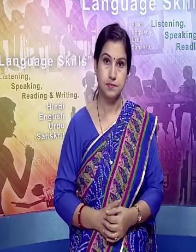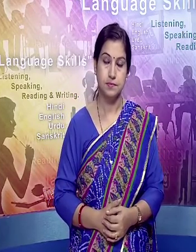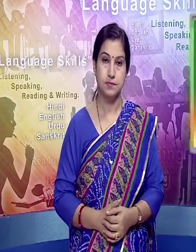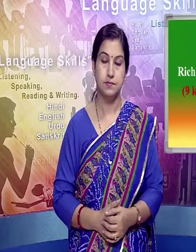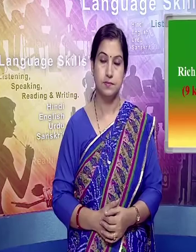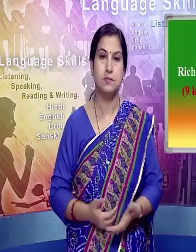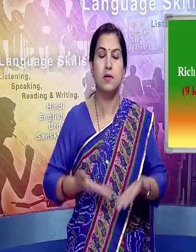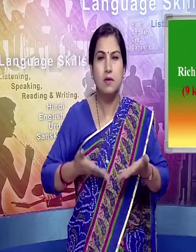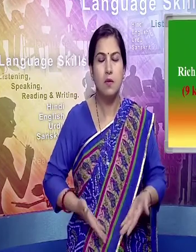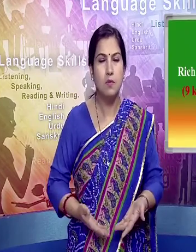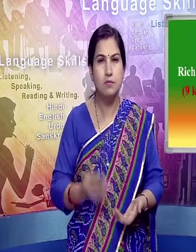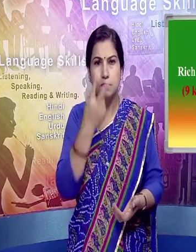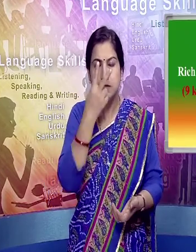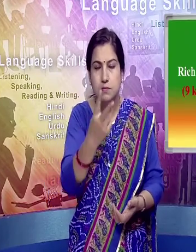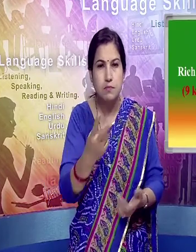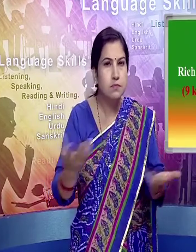Now we will see and talk about fat.